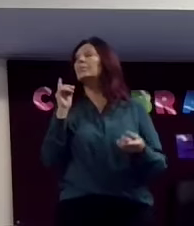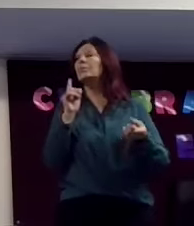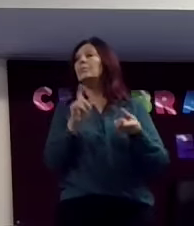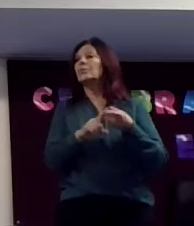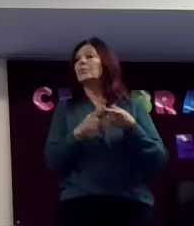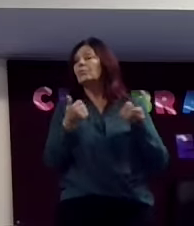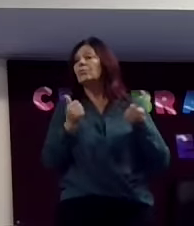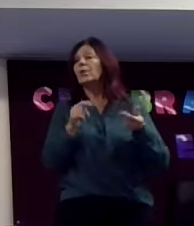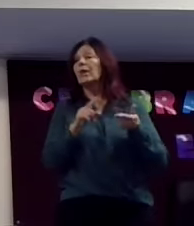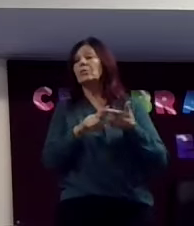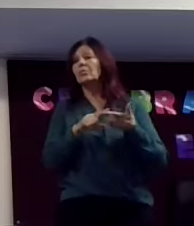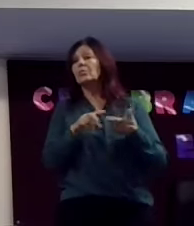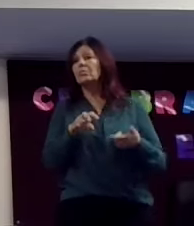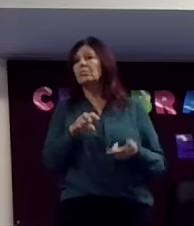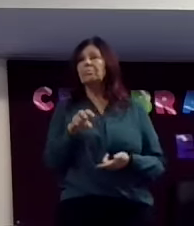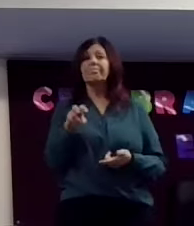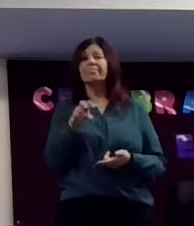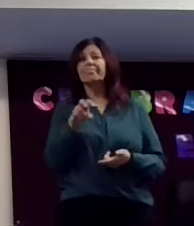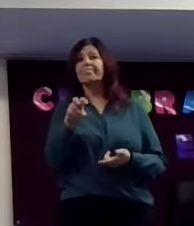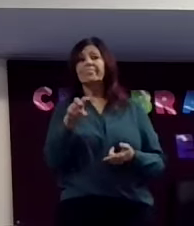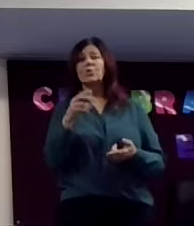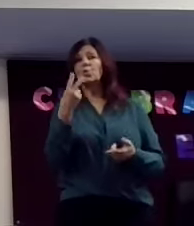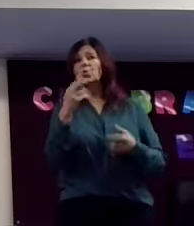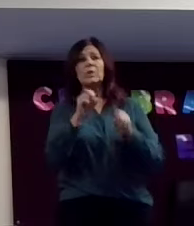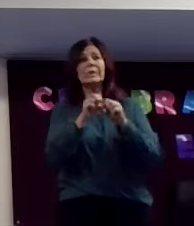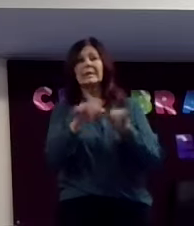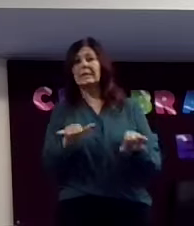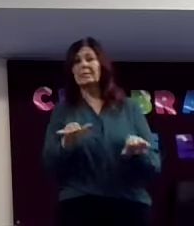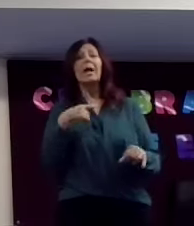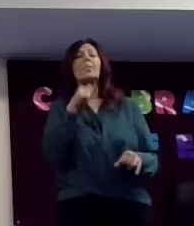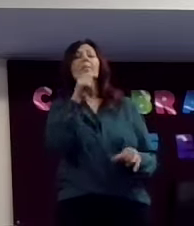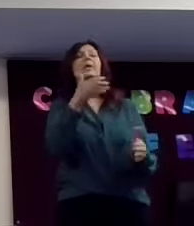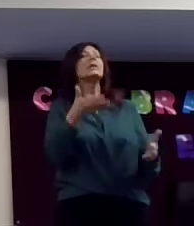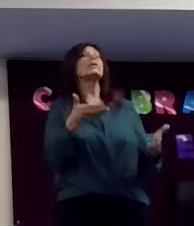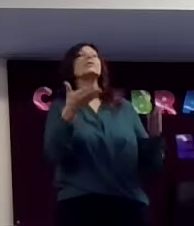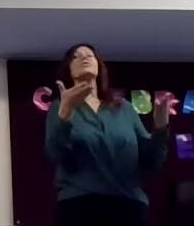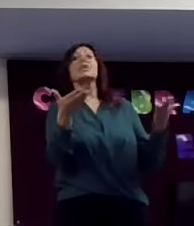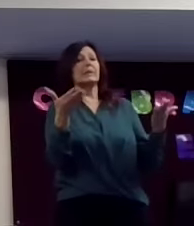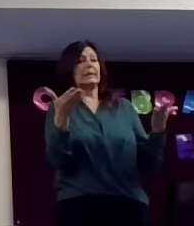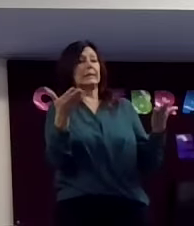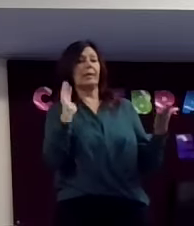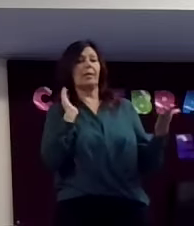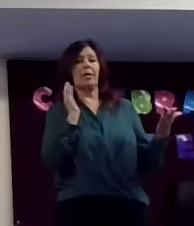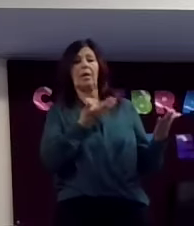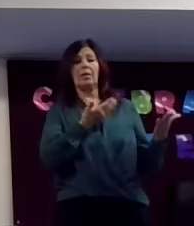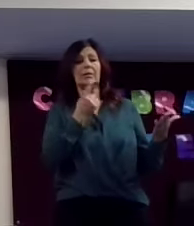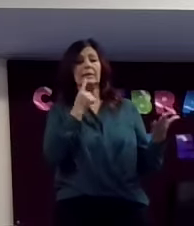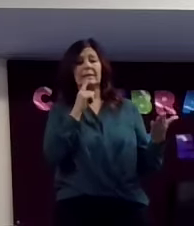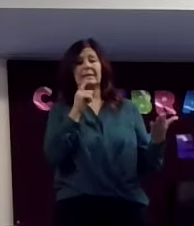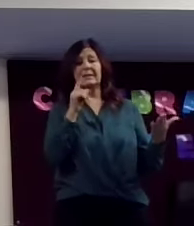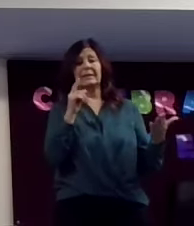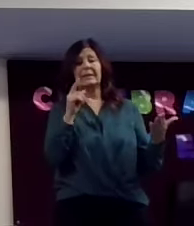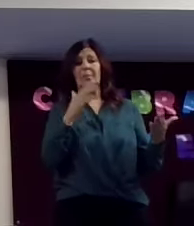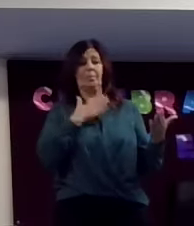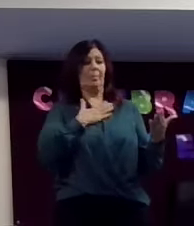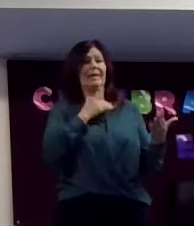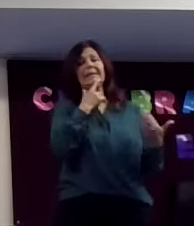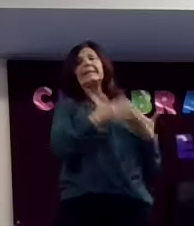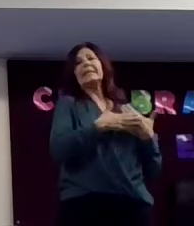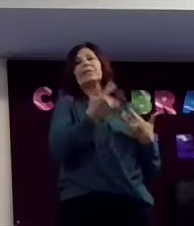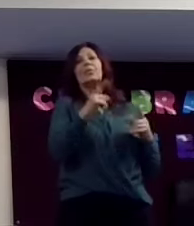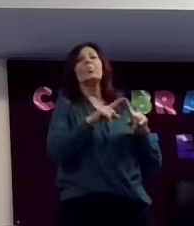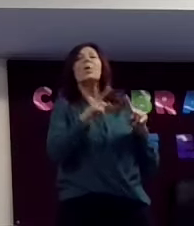to trying to navigate our 2 systems. I'm not suggesting that ours is necessarily that much easier, but